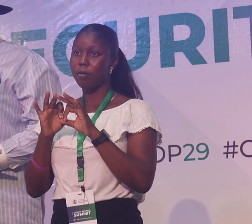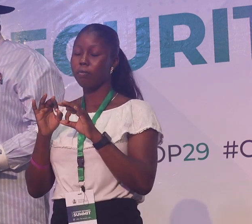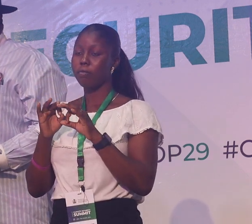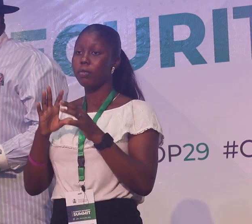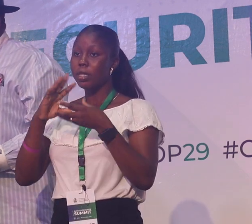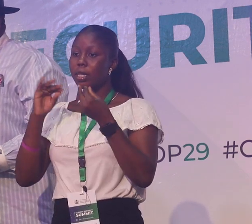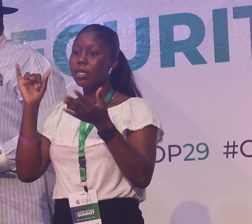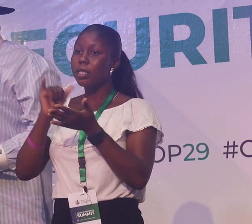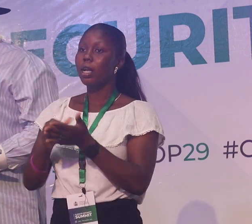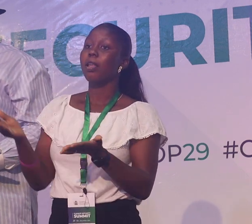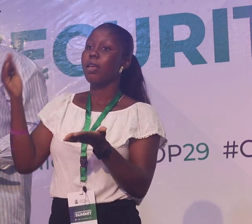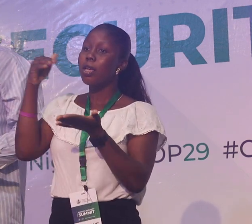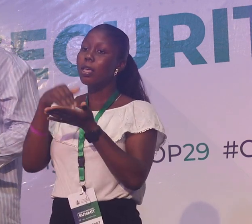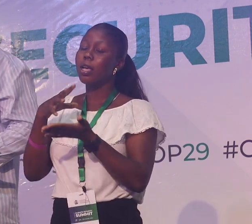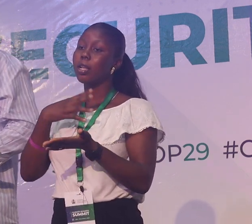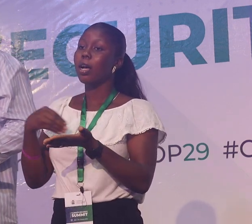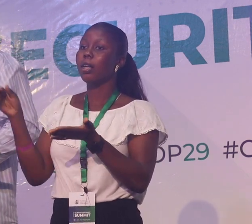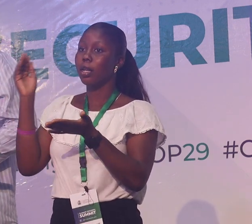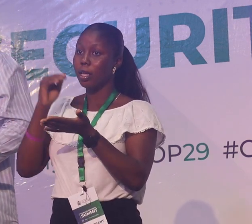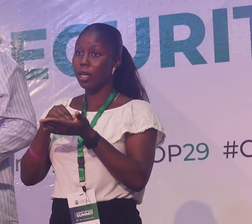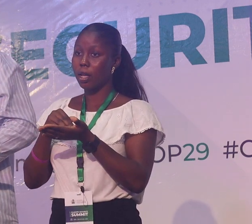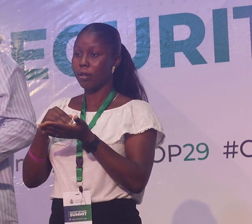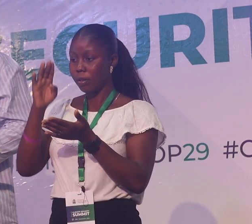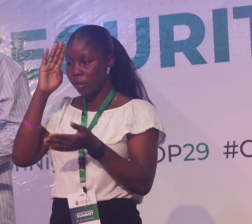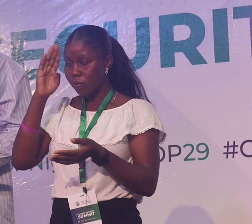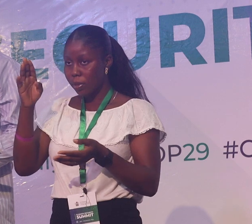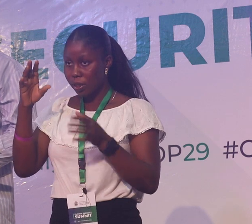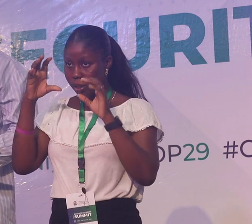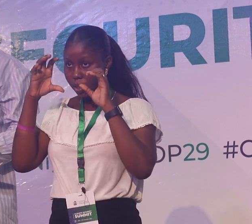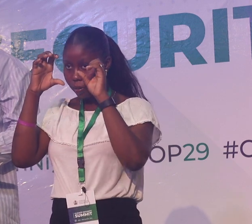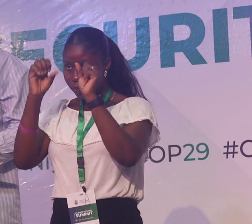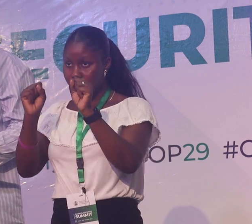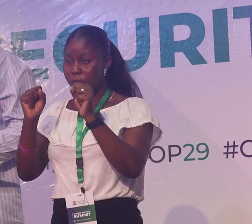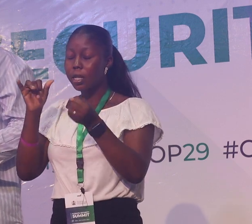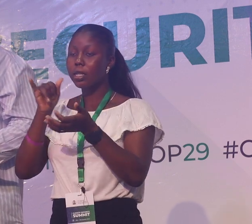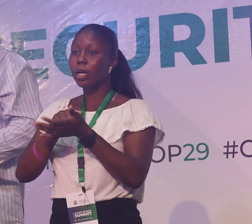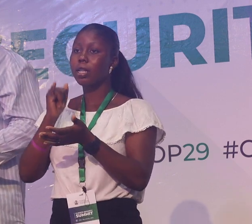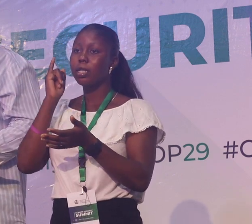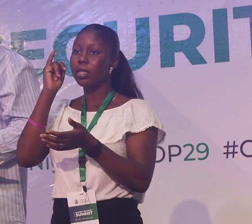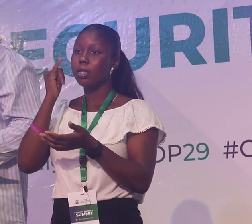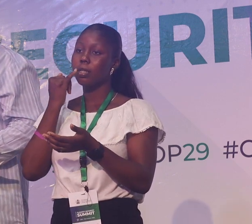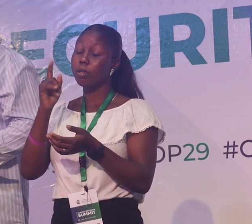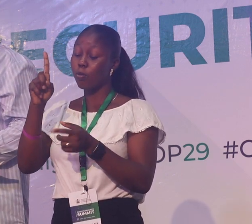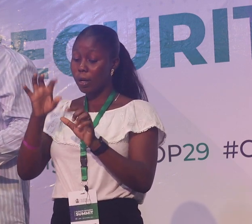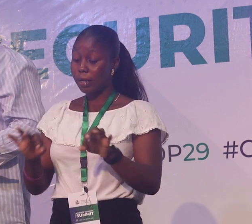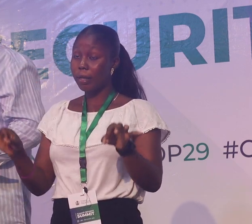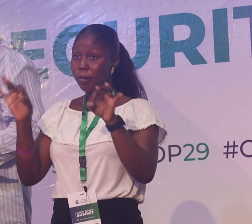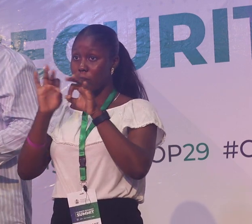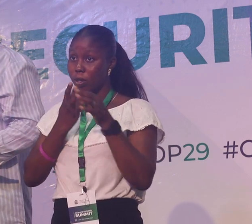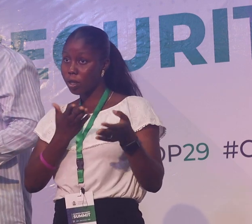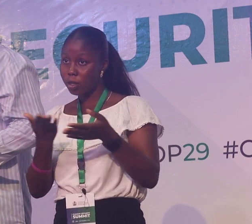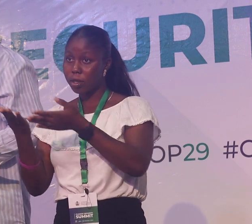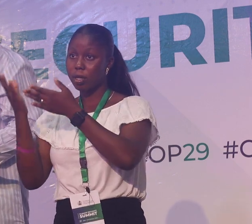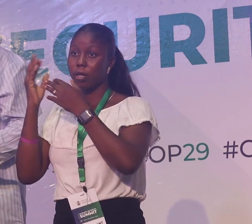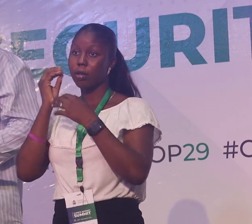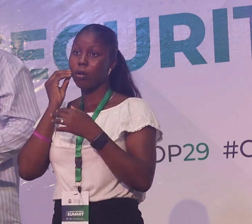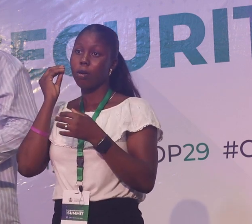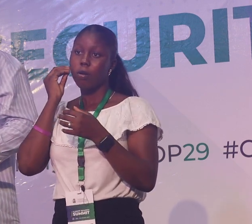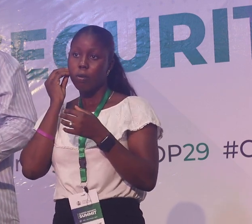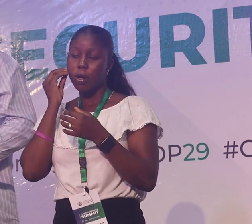And Mr. President, that is one important takeaway, so that our development